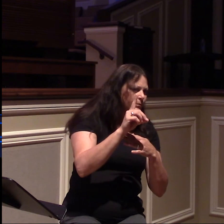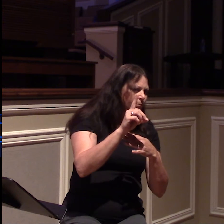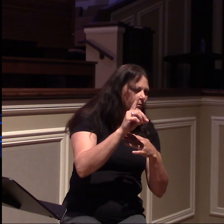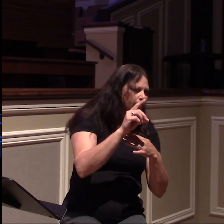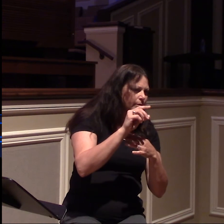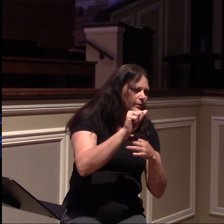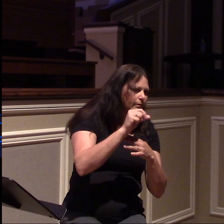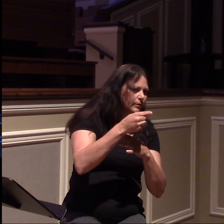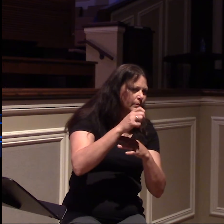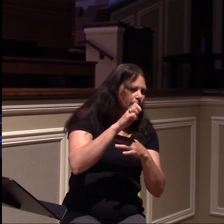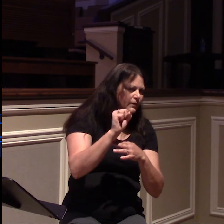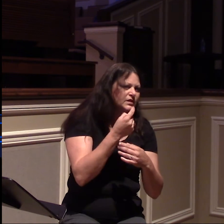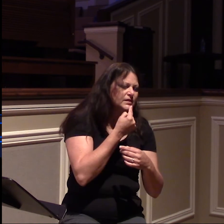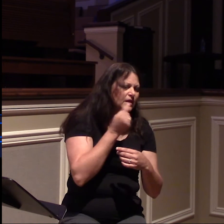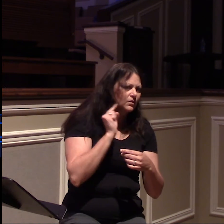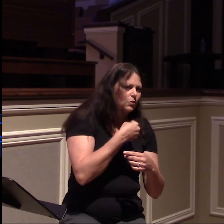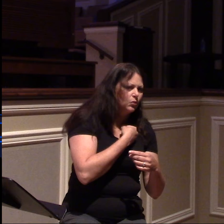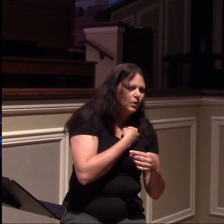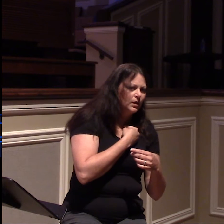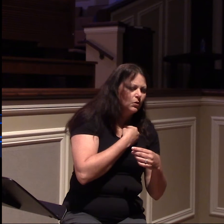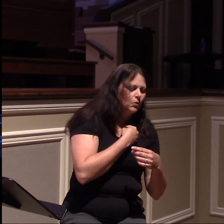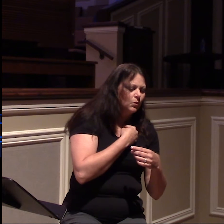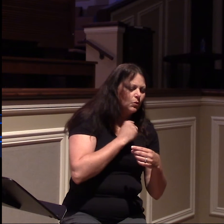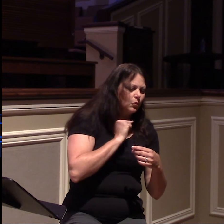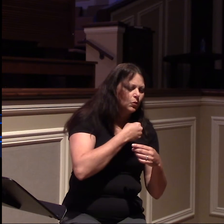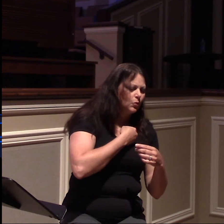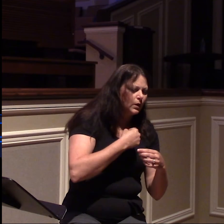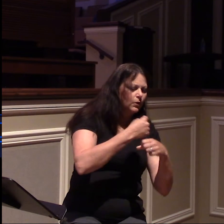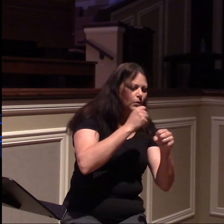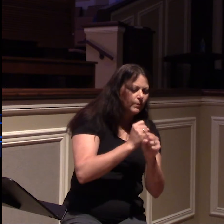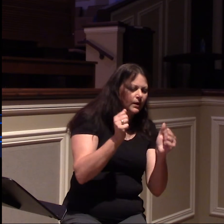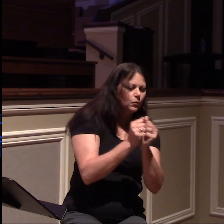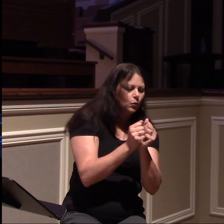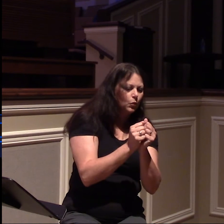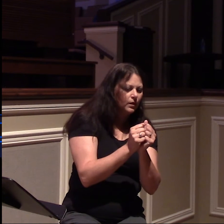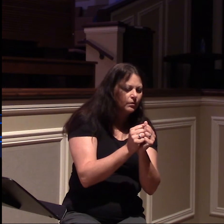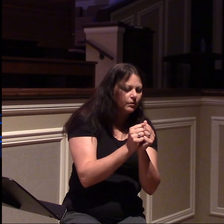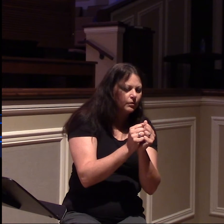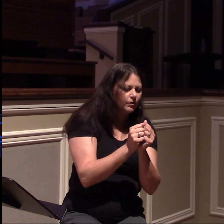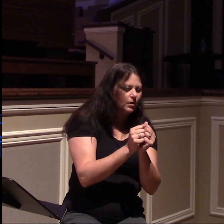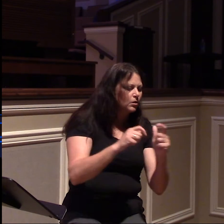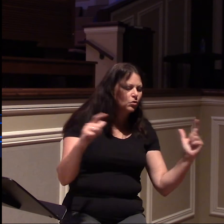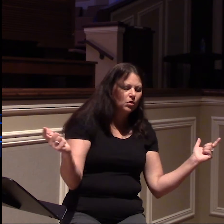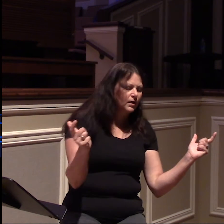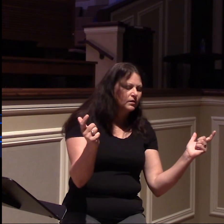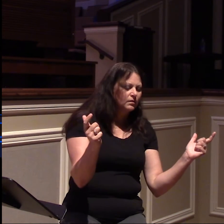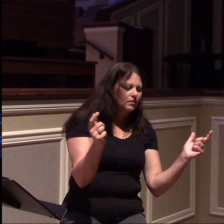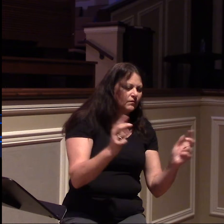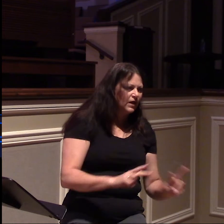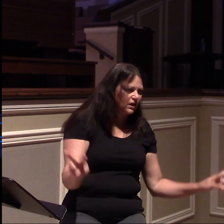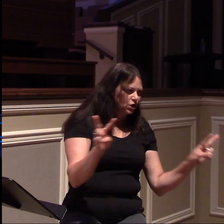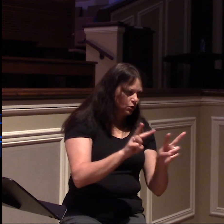creatures who've been invested with great value. And we are a